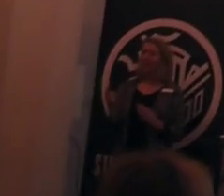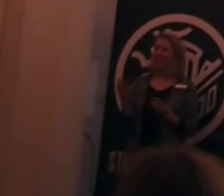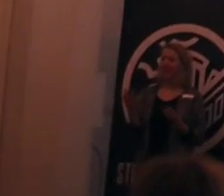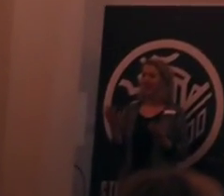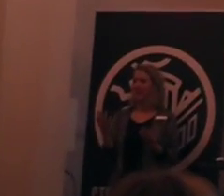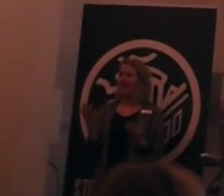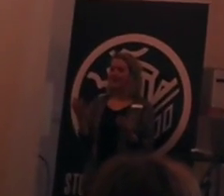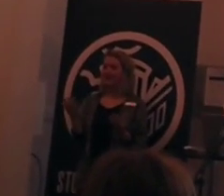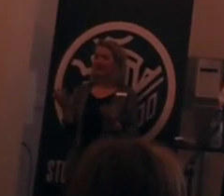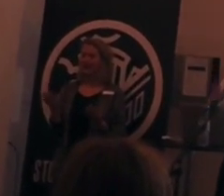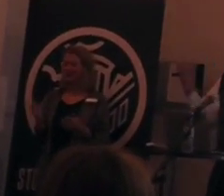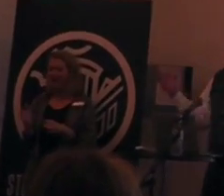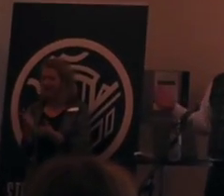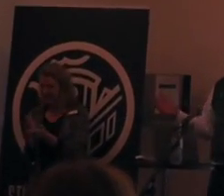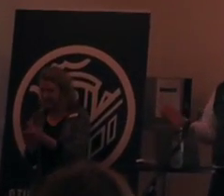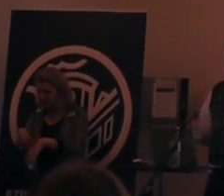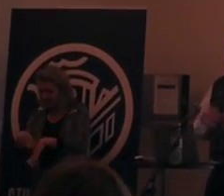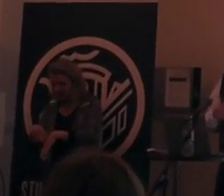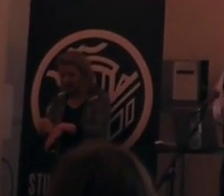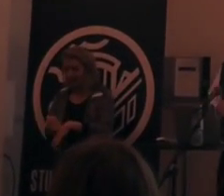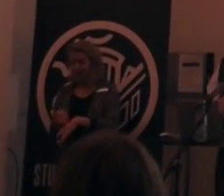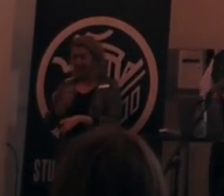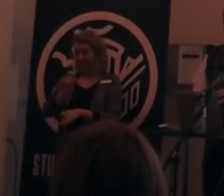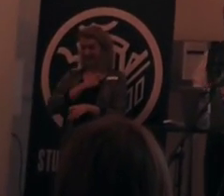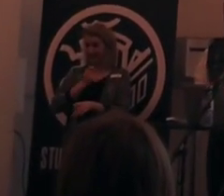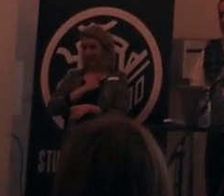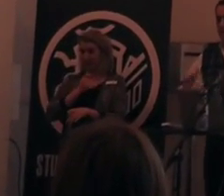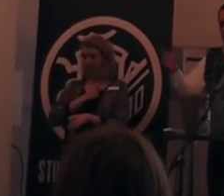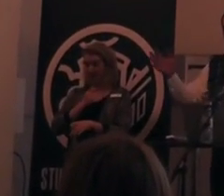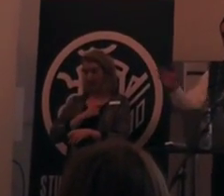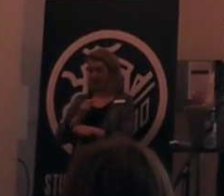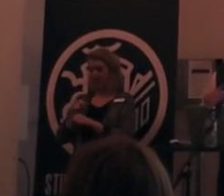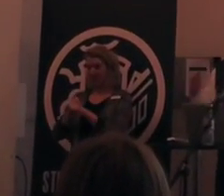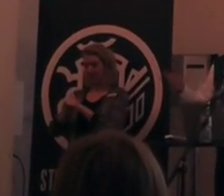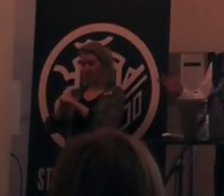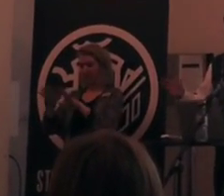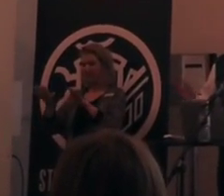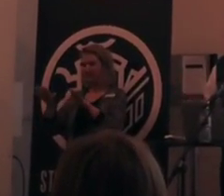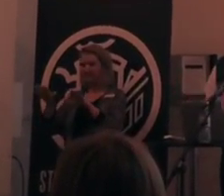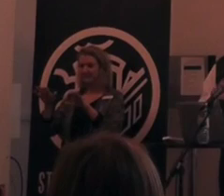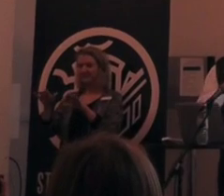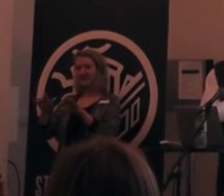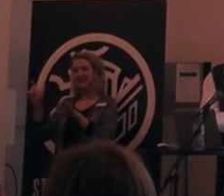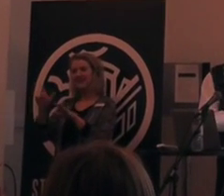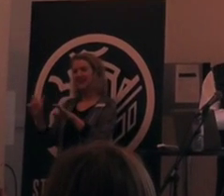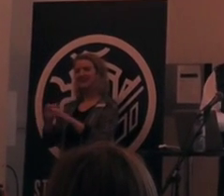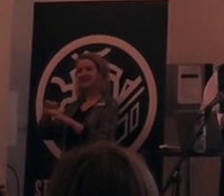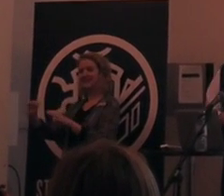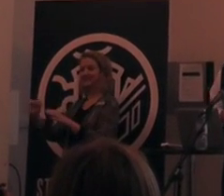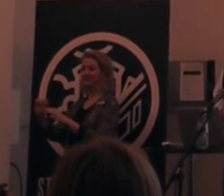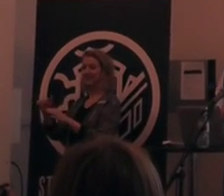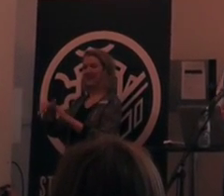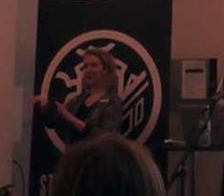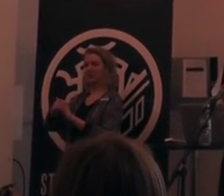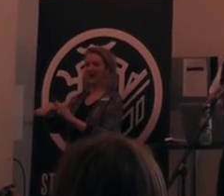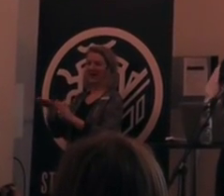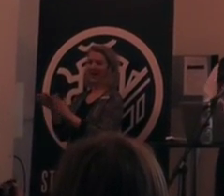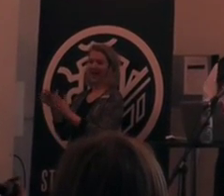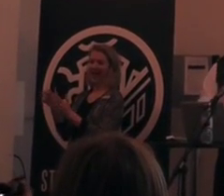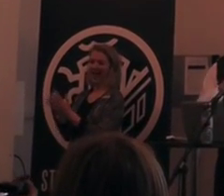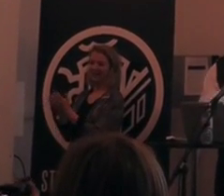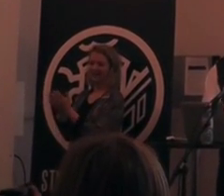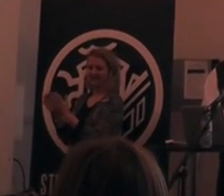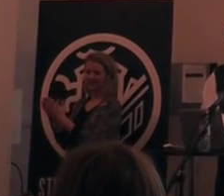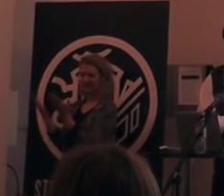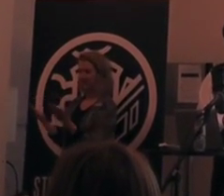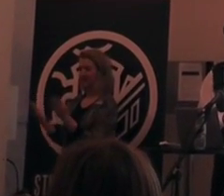is, and by the way, his story made it on La Repubblica, the national Italian newspaper, because, you know, at the Pride,